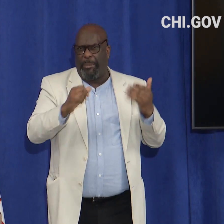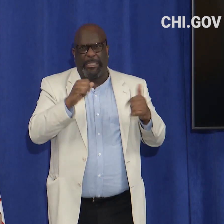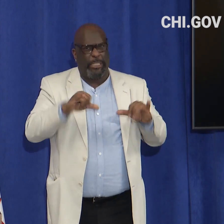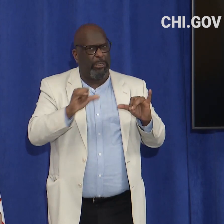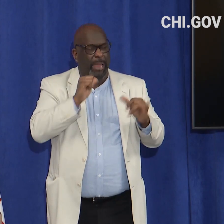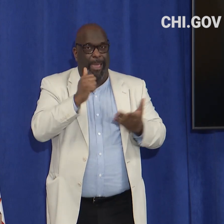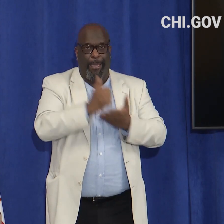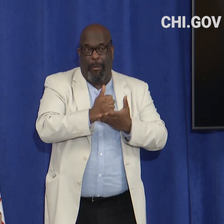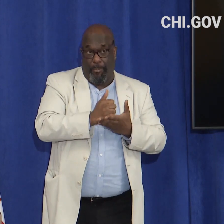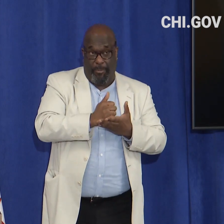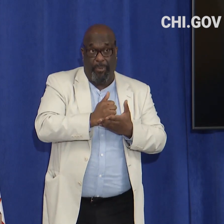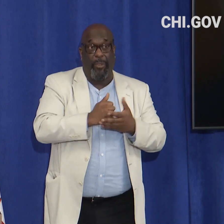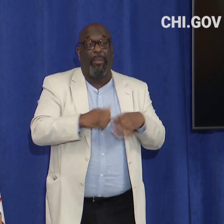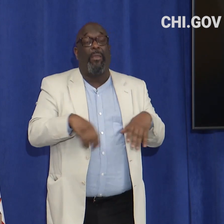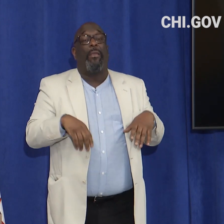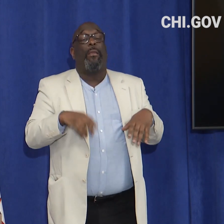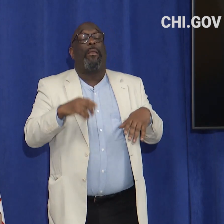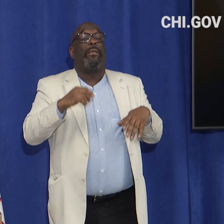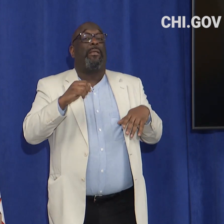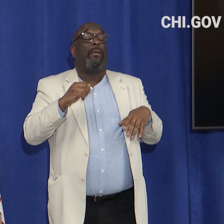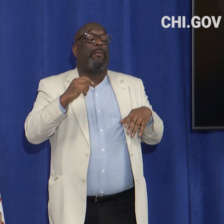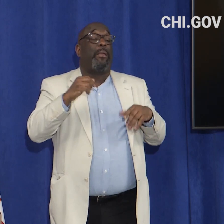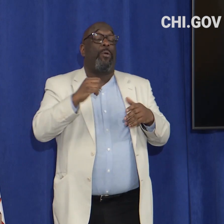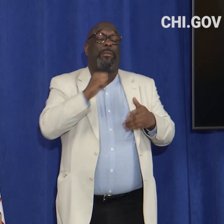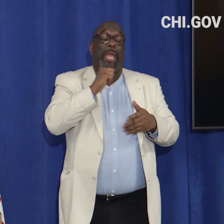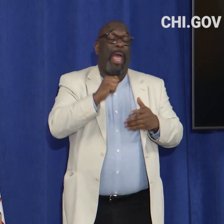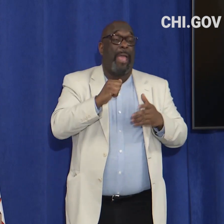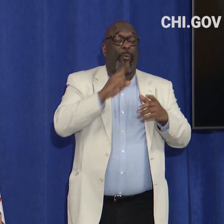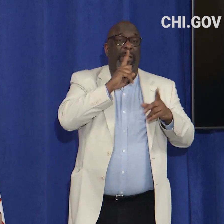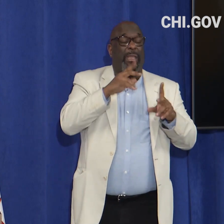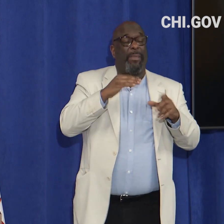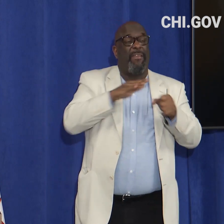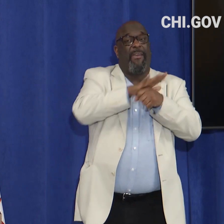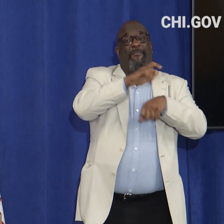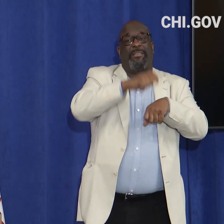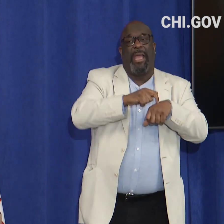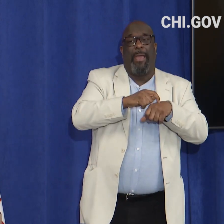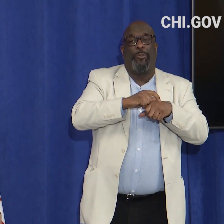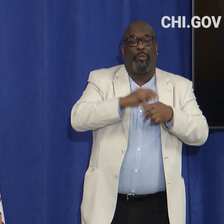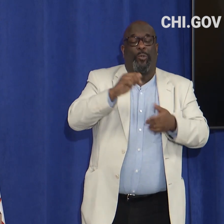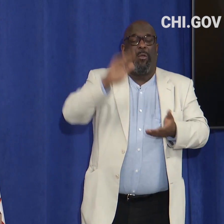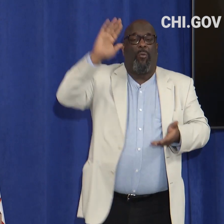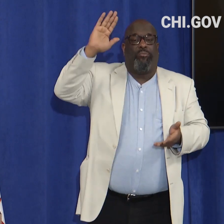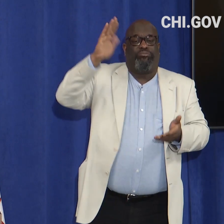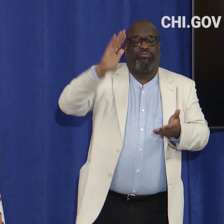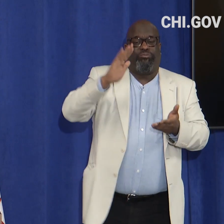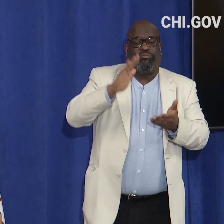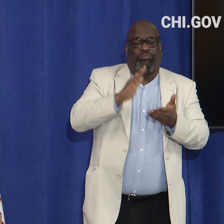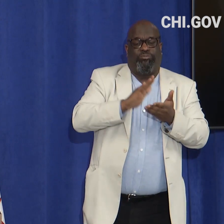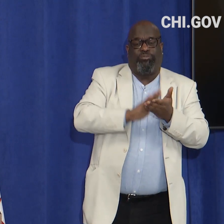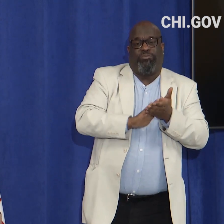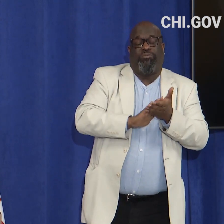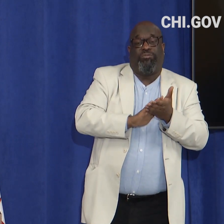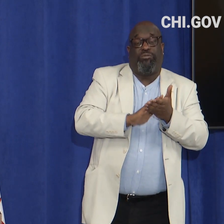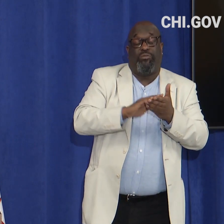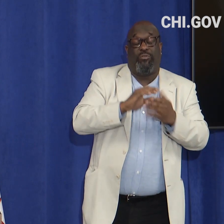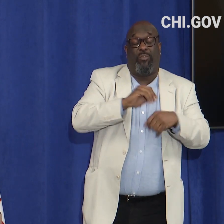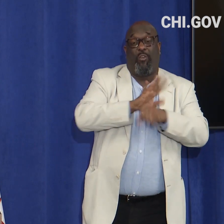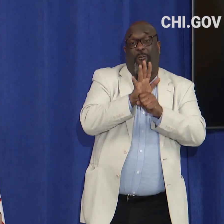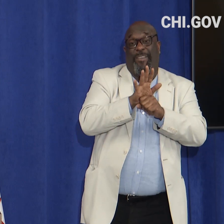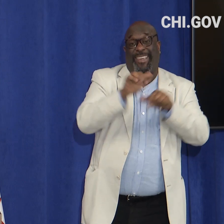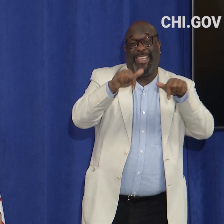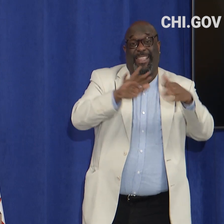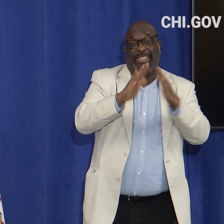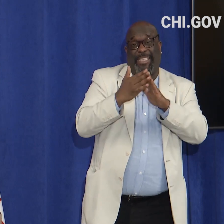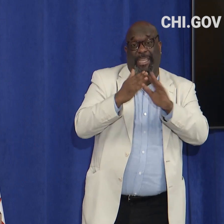woods far enough away from where we are in the cycle of COVID-19 here in Chicago. So